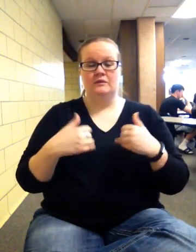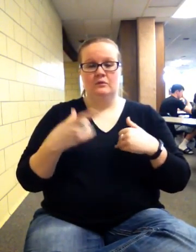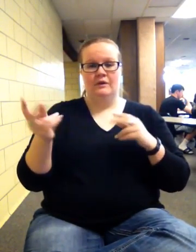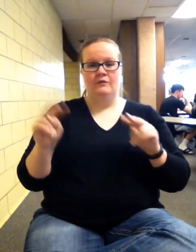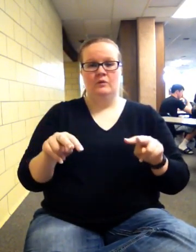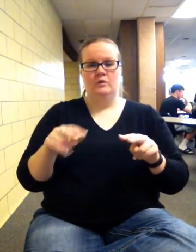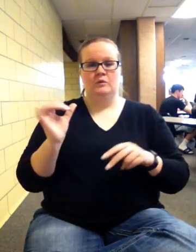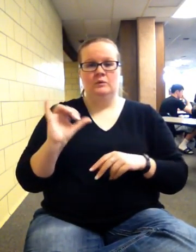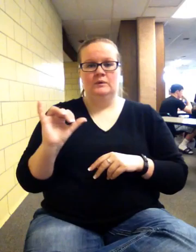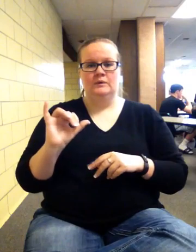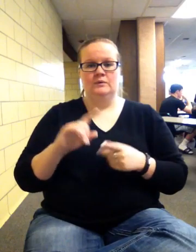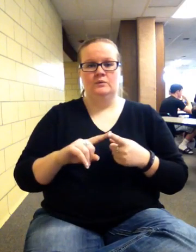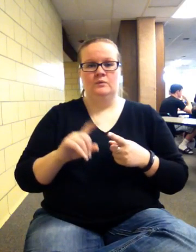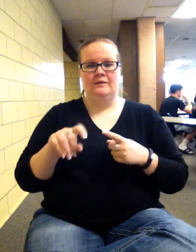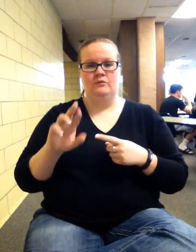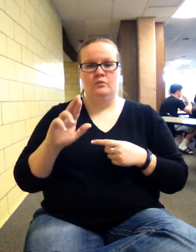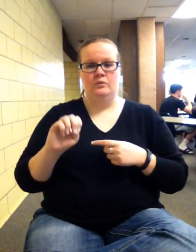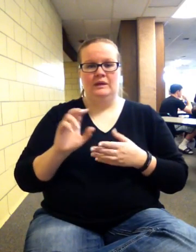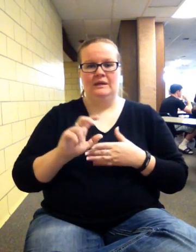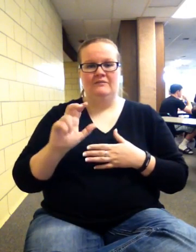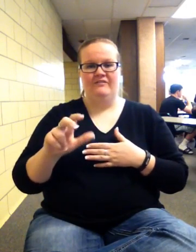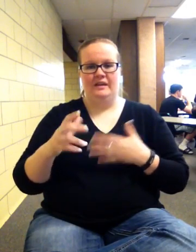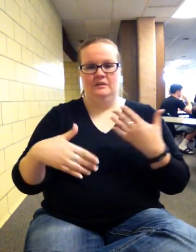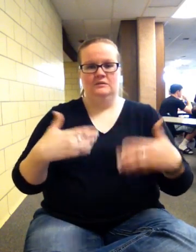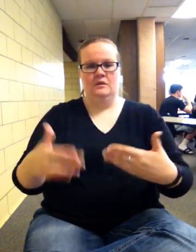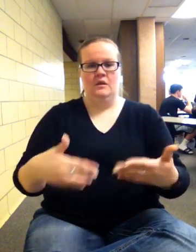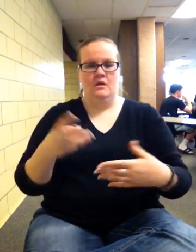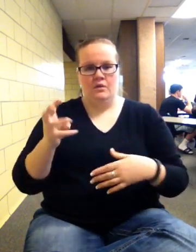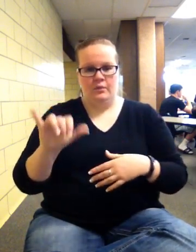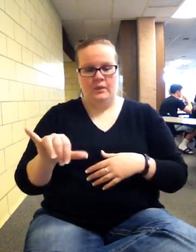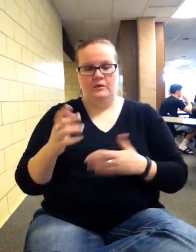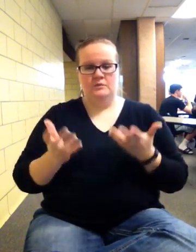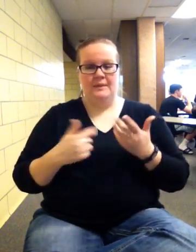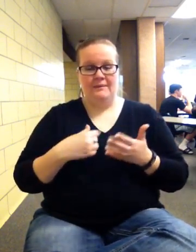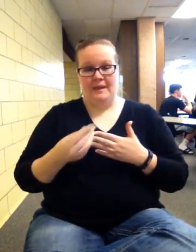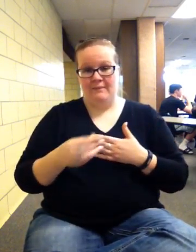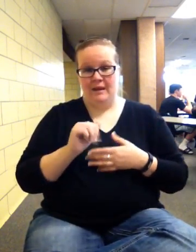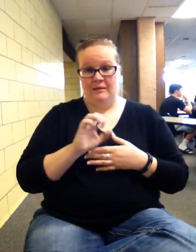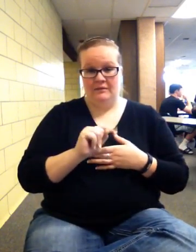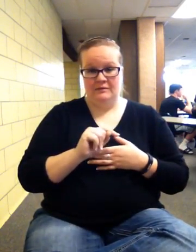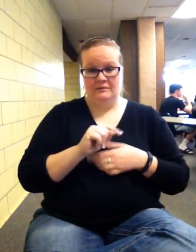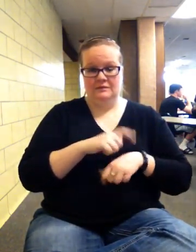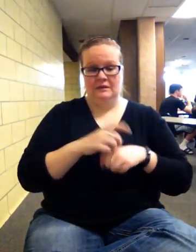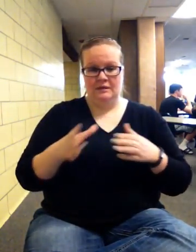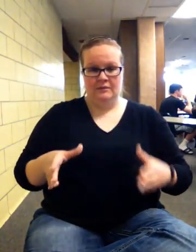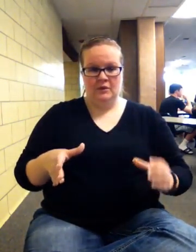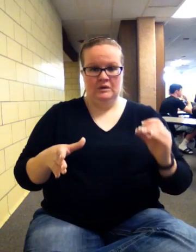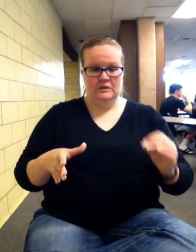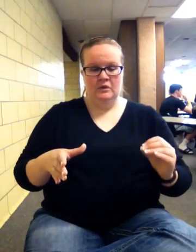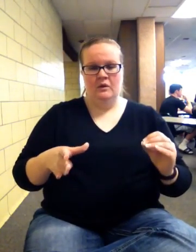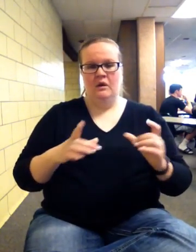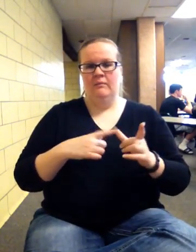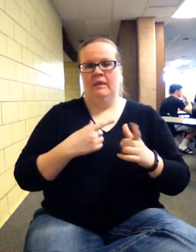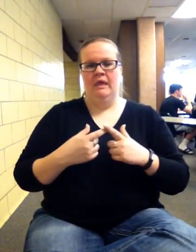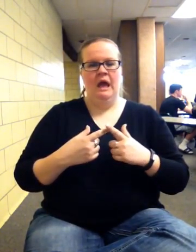it would be like if you have to reinvest along the way. So maybe I buy the asset at time period zero, but then I have to do